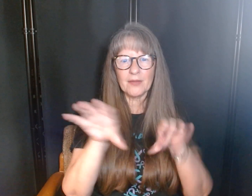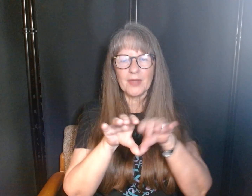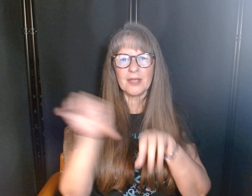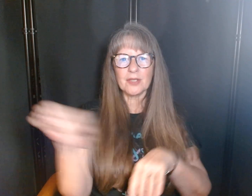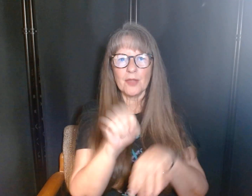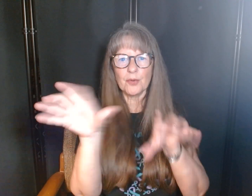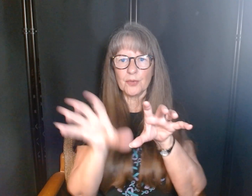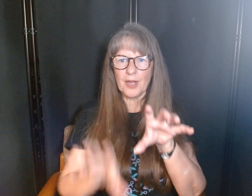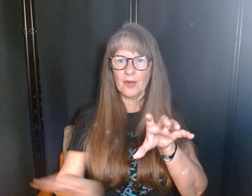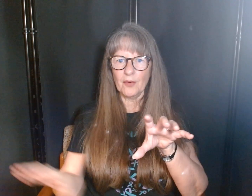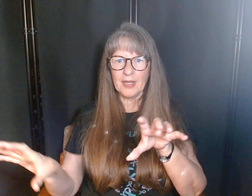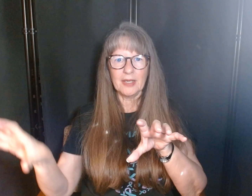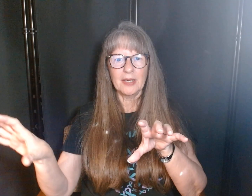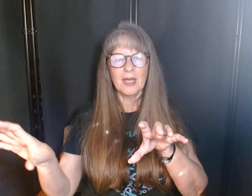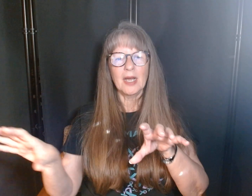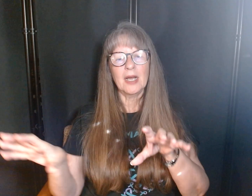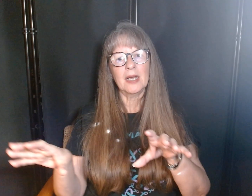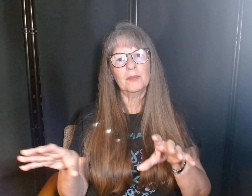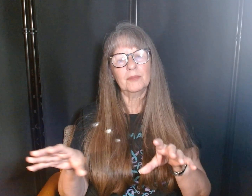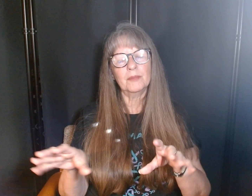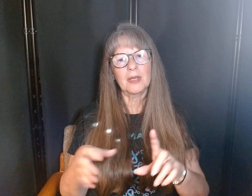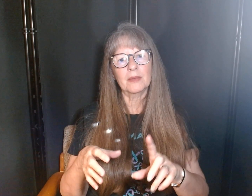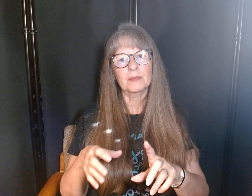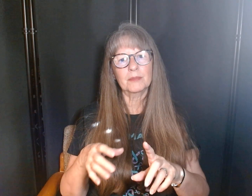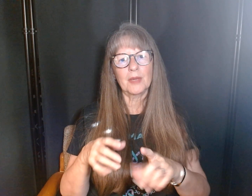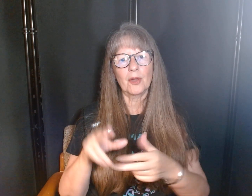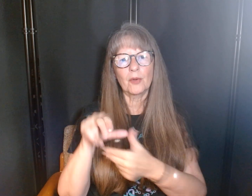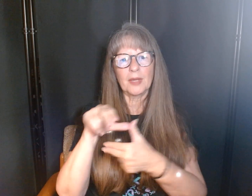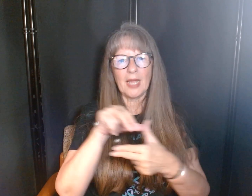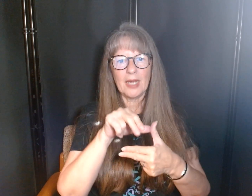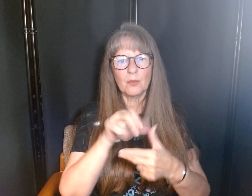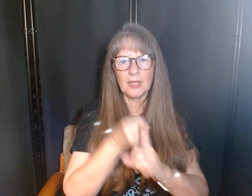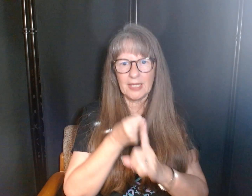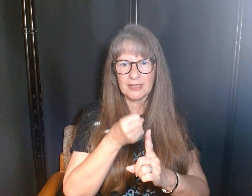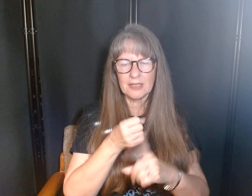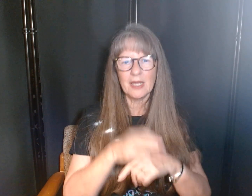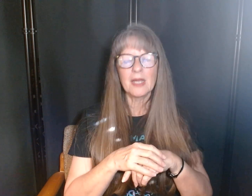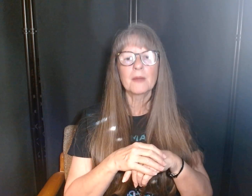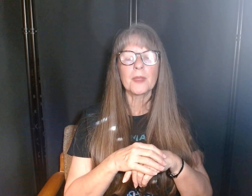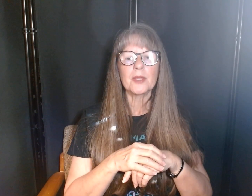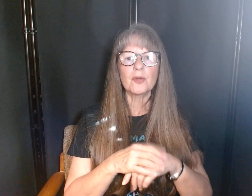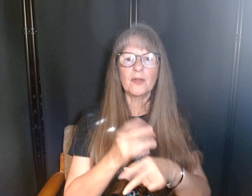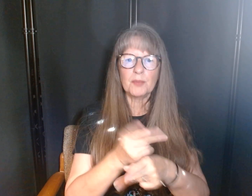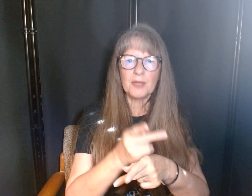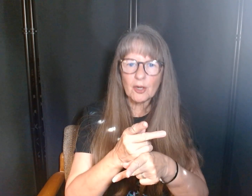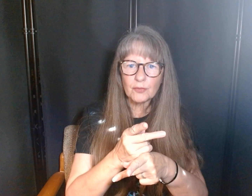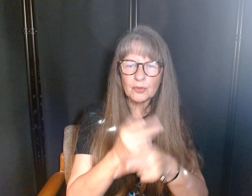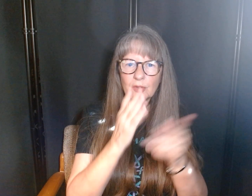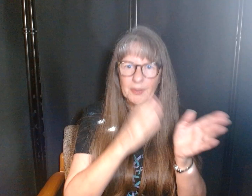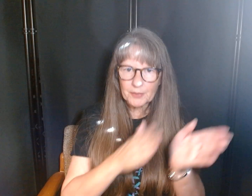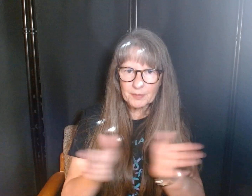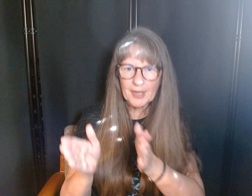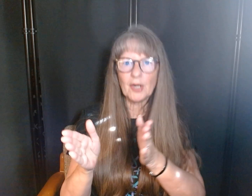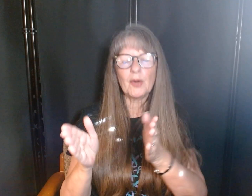that southern area, a hurricane will hit. So you have to be careful and prepare. And